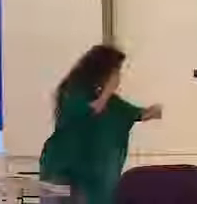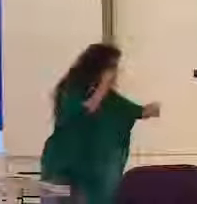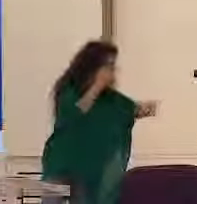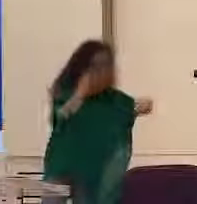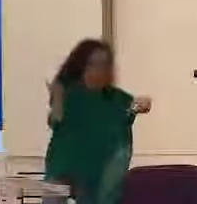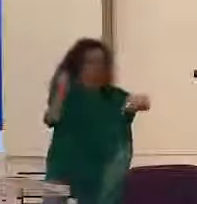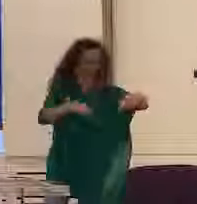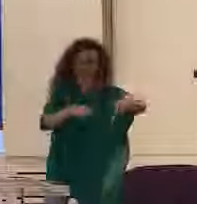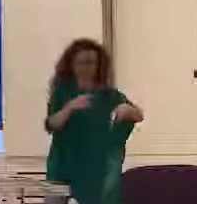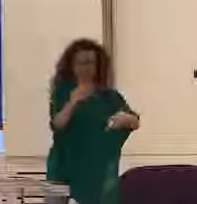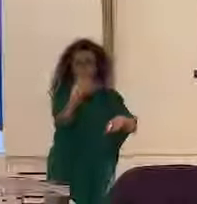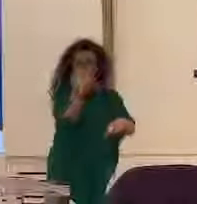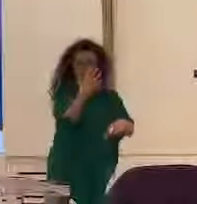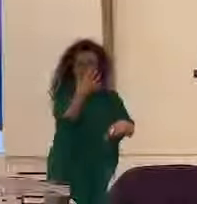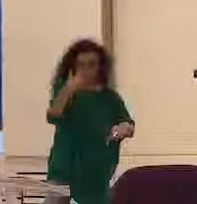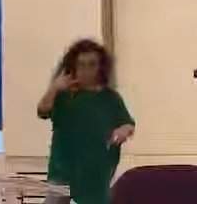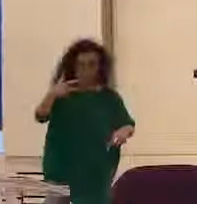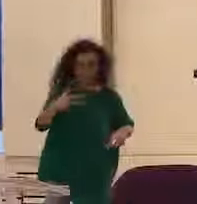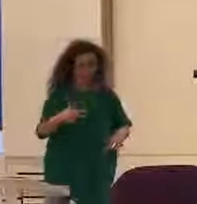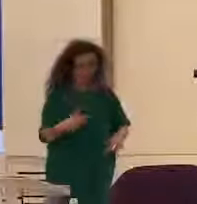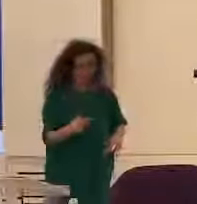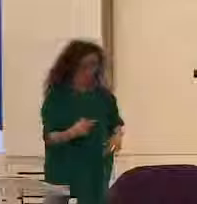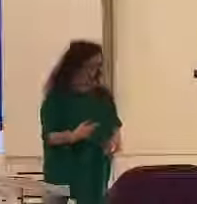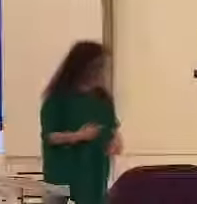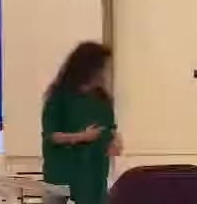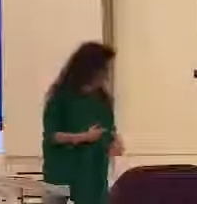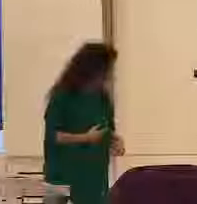It's 4:48. So come back at 58.